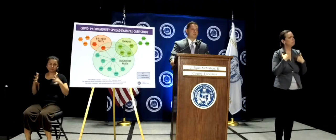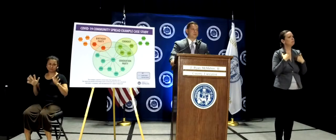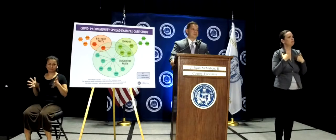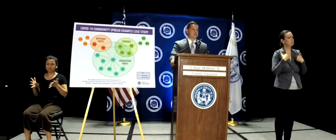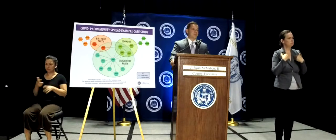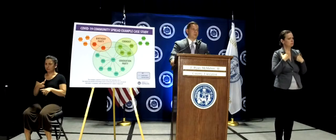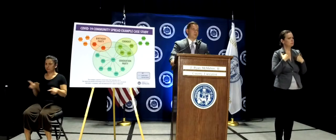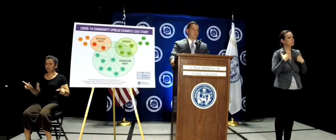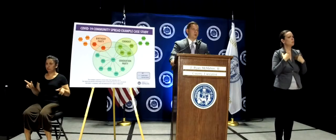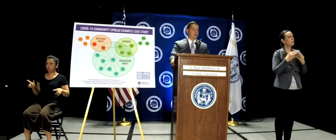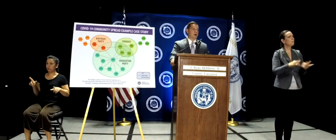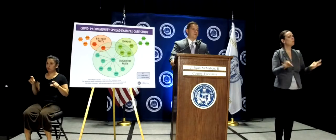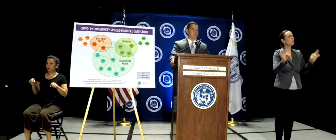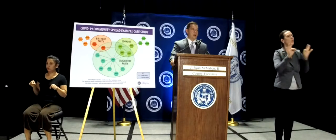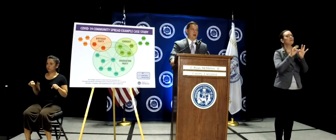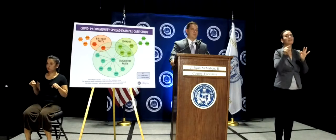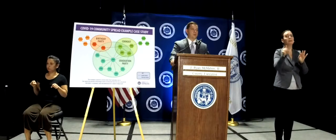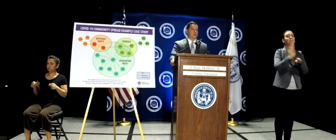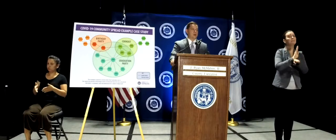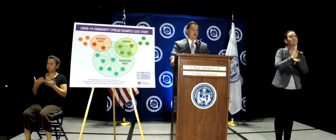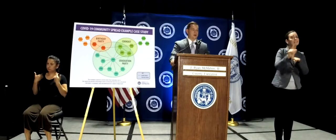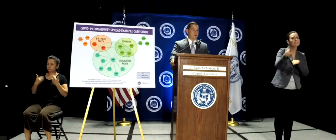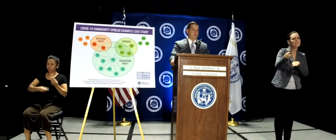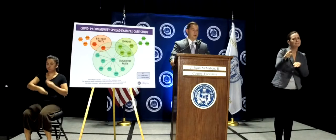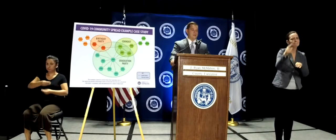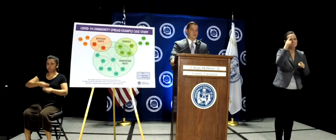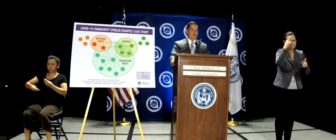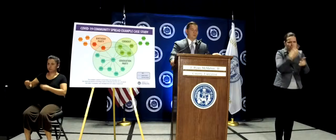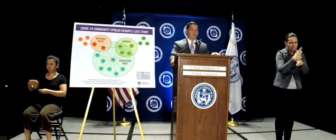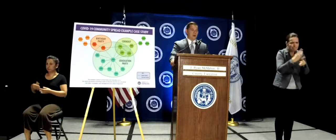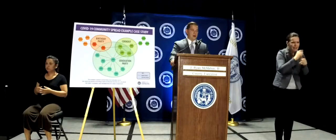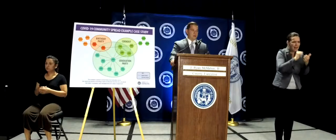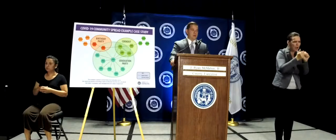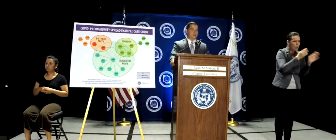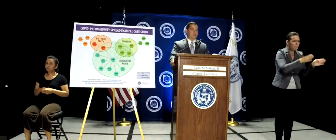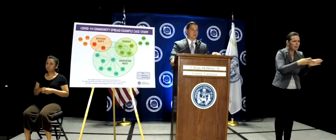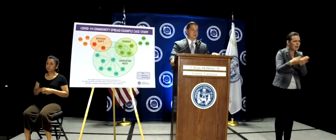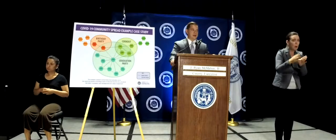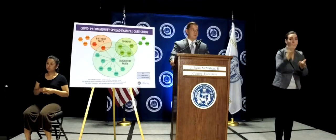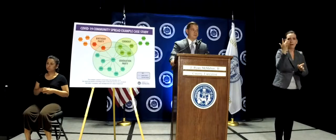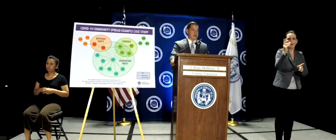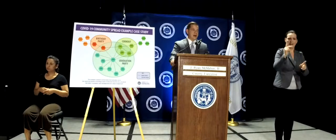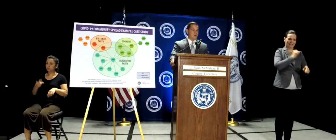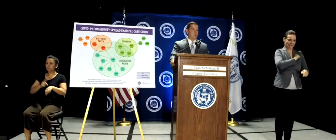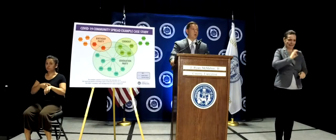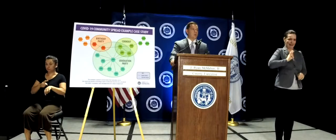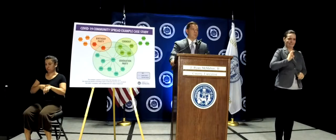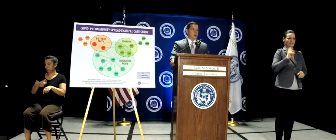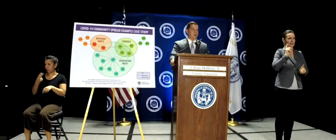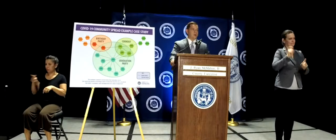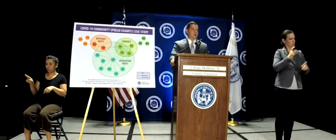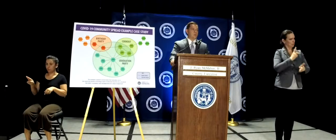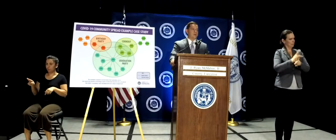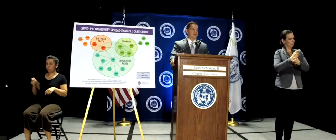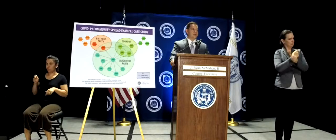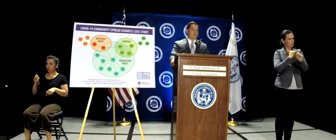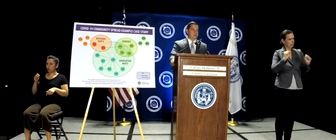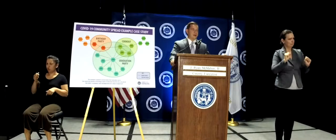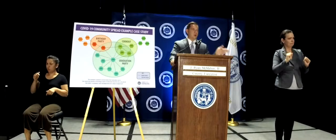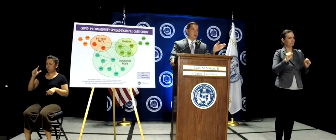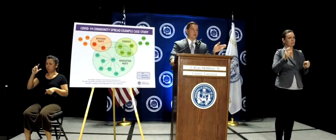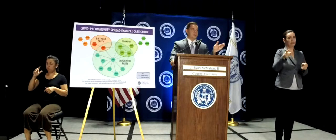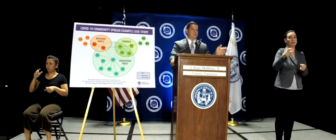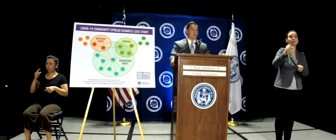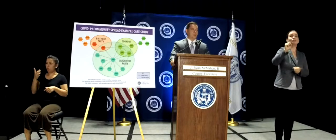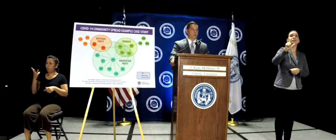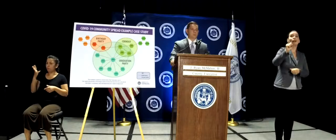to get these businesses up and off the ground. I think we're there. I think the time is now, but we need to keep